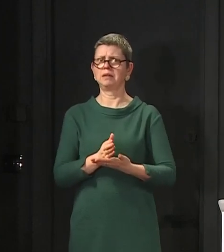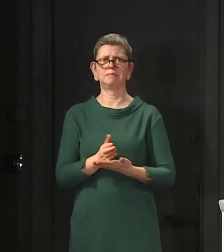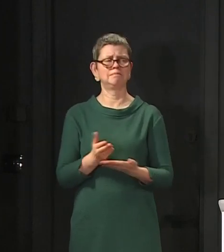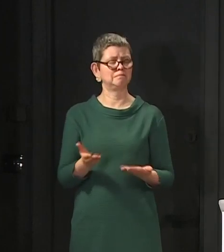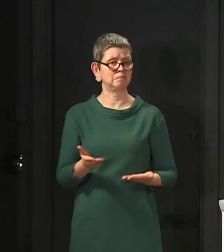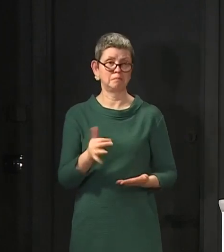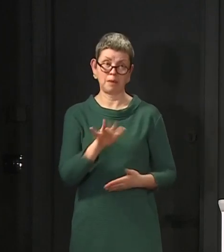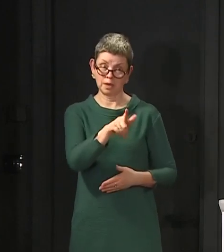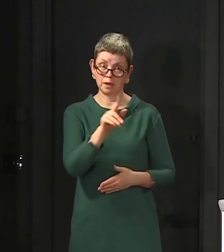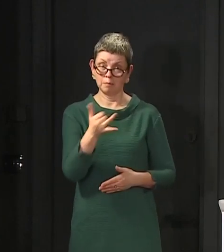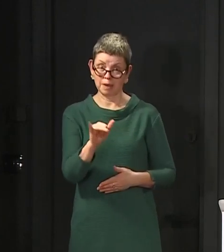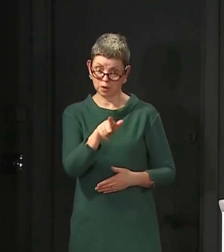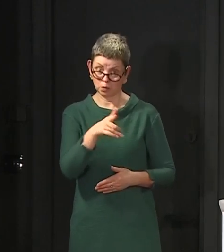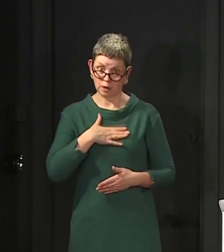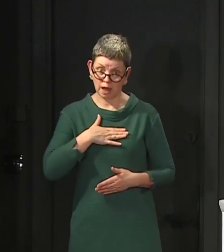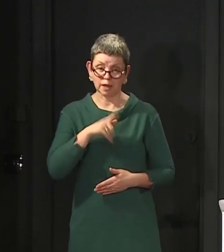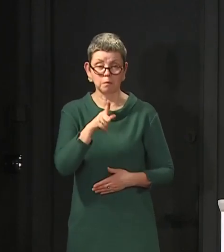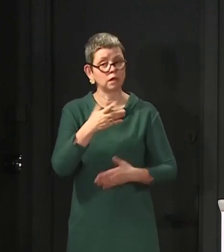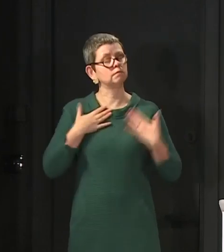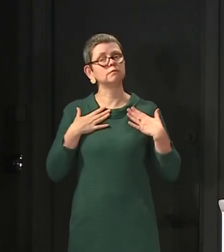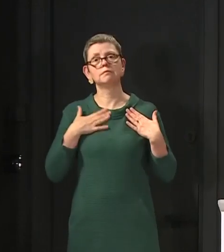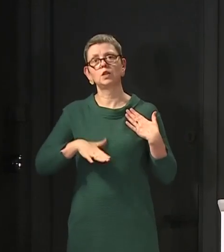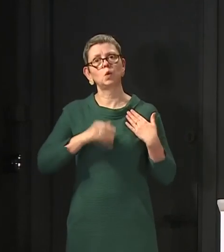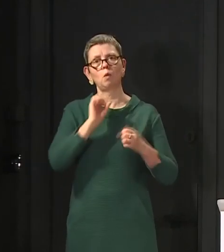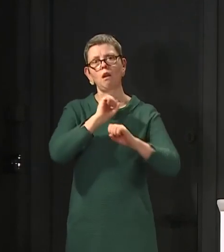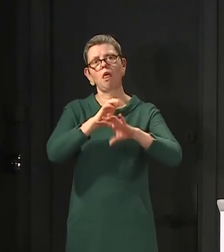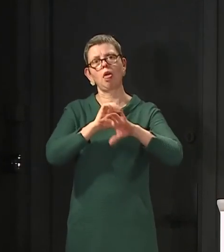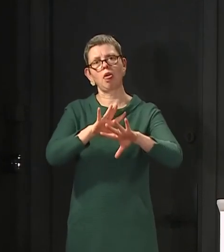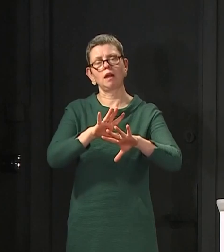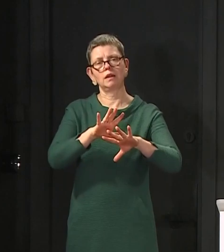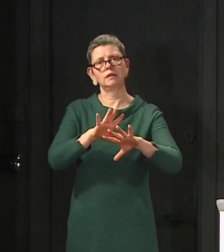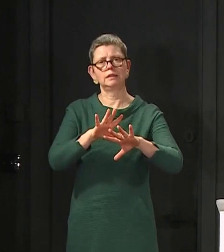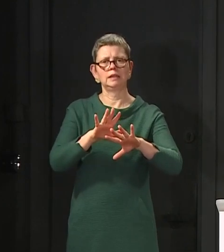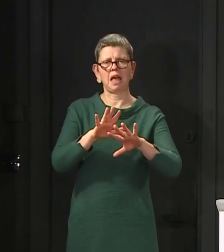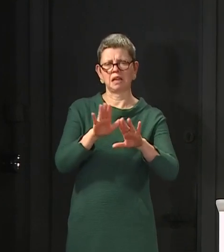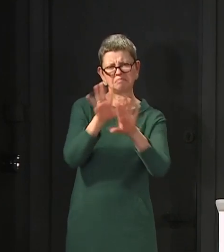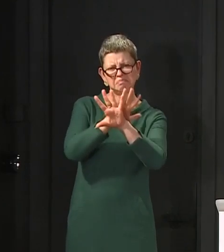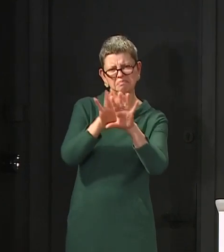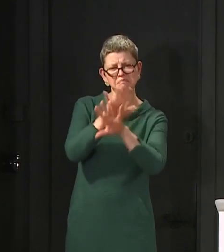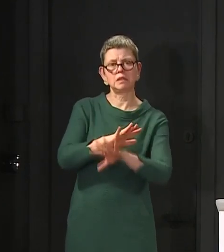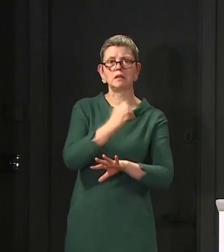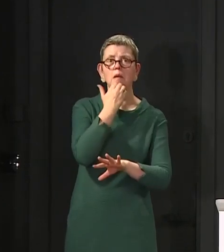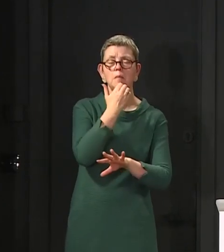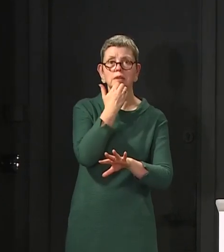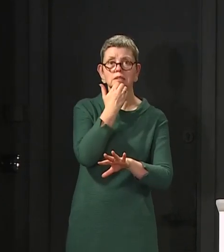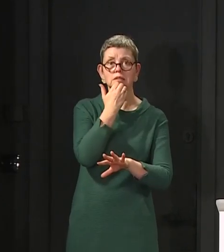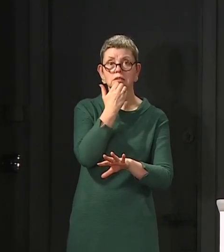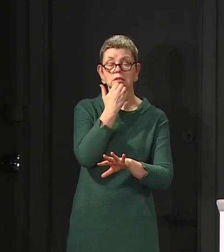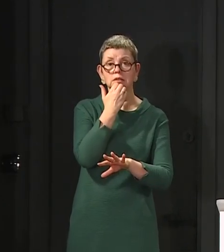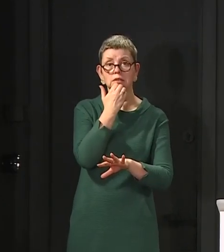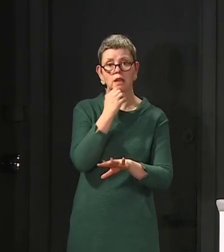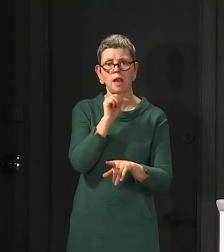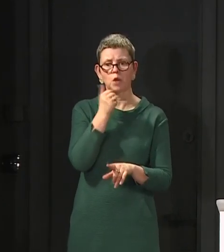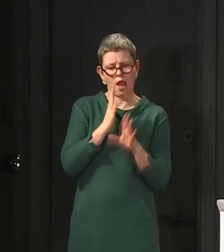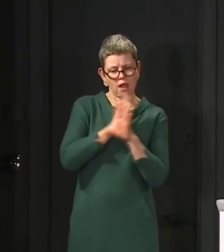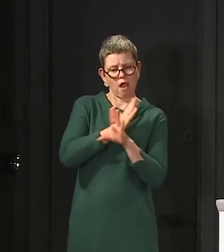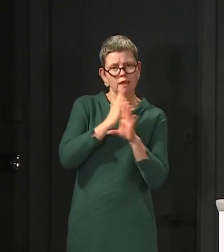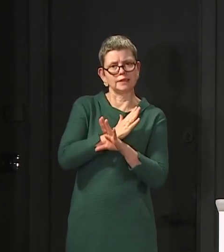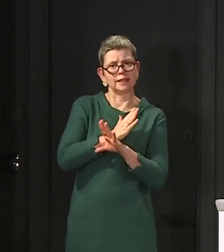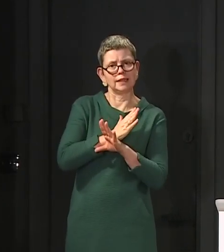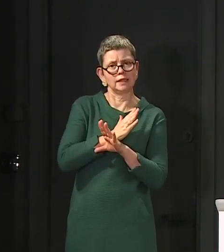want me to do that. So I'm telling you, and I've told you a number of times before, that I cannot give you that number right now. It's not that I don't want to give you, it's because I'm not